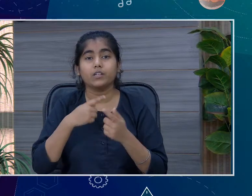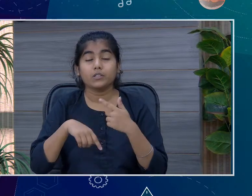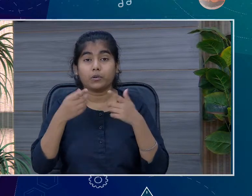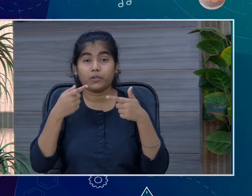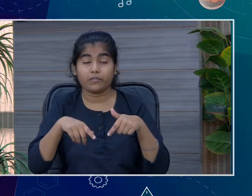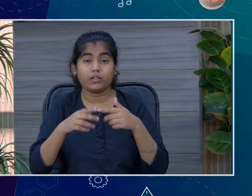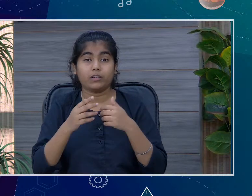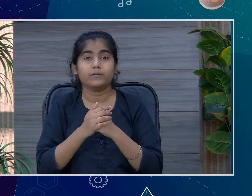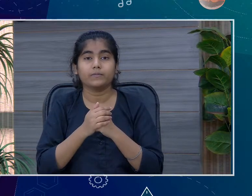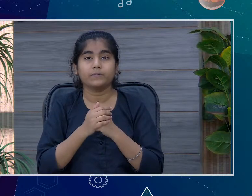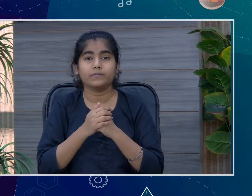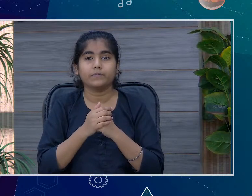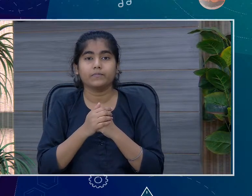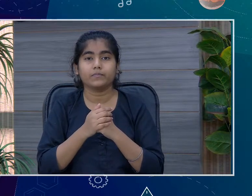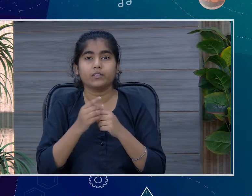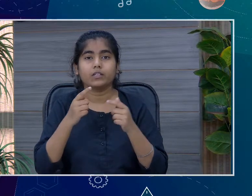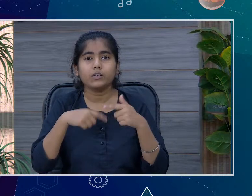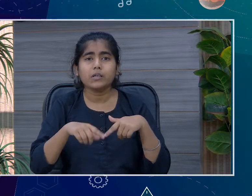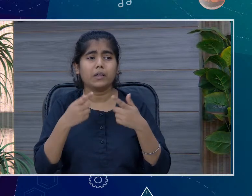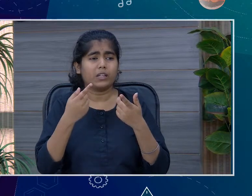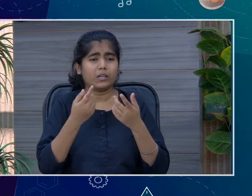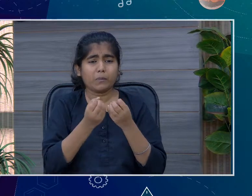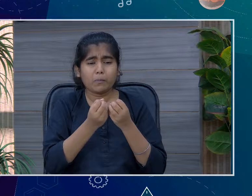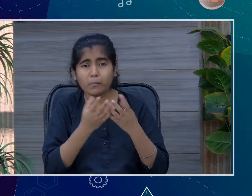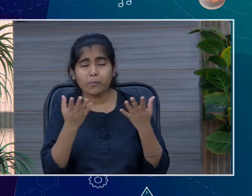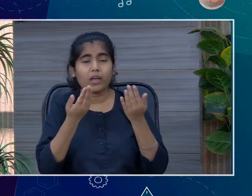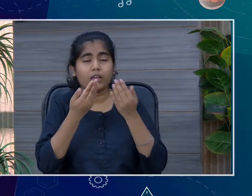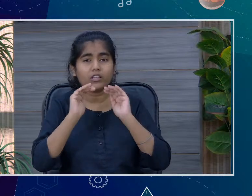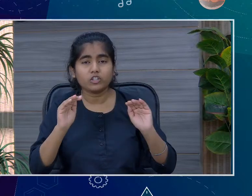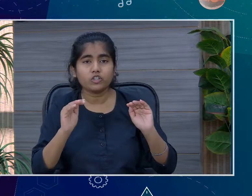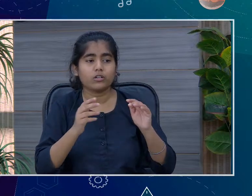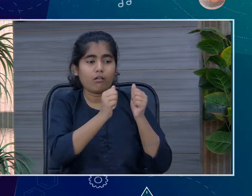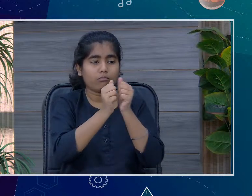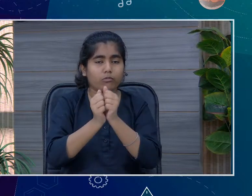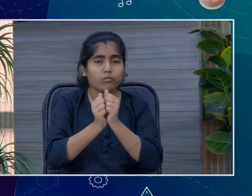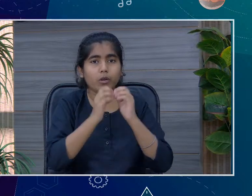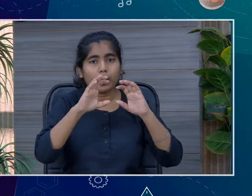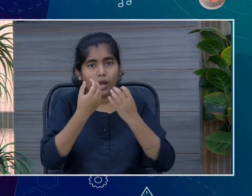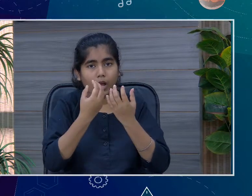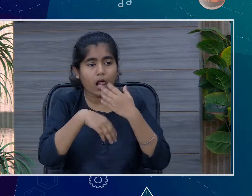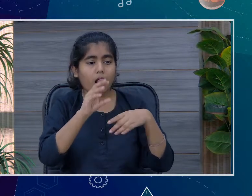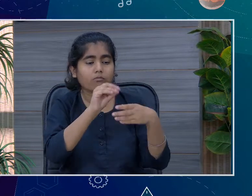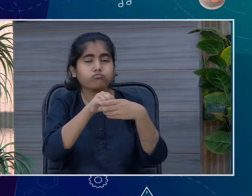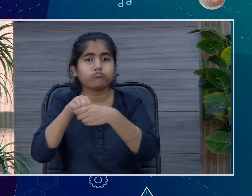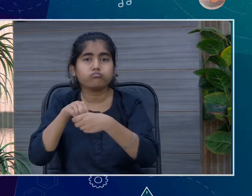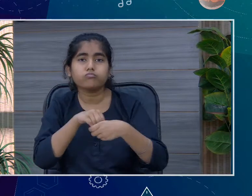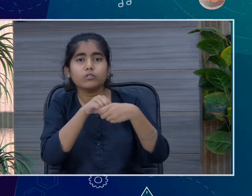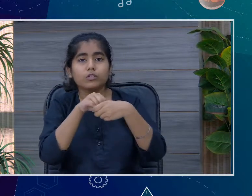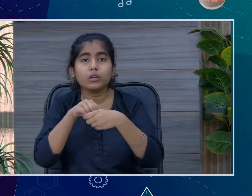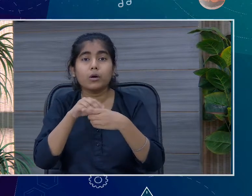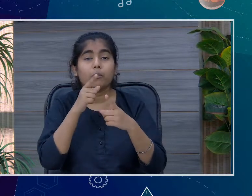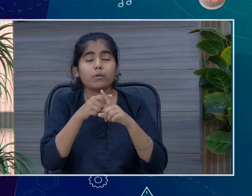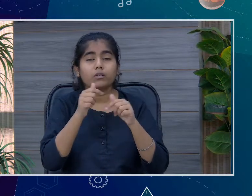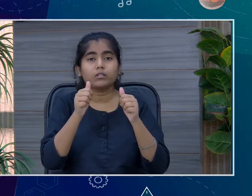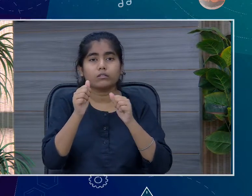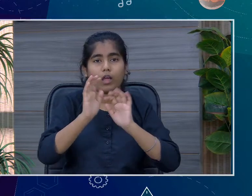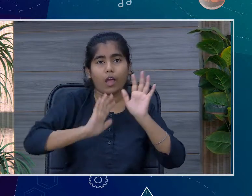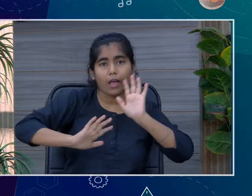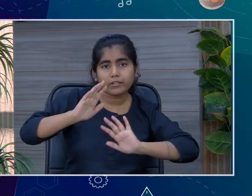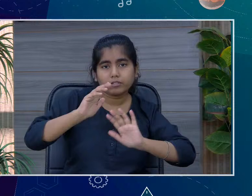it, interaction takes place a lot amongst children in the classroom, and that interaction builds the